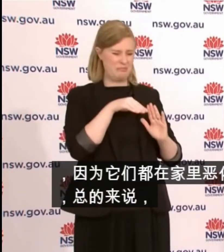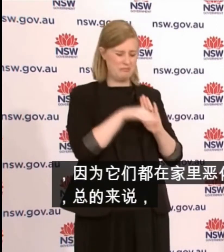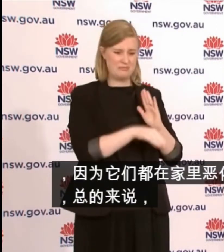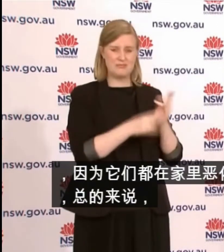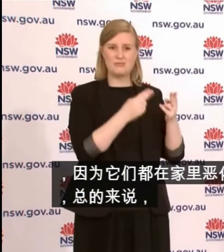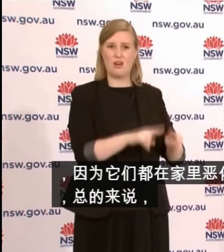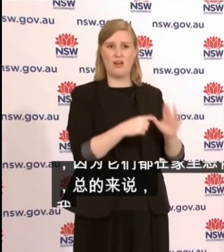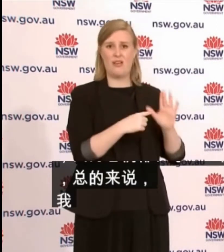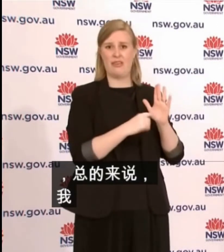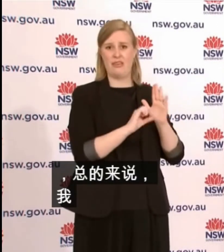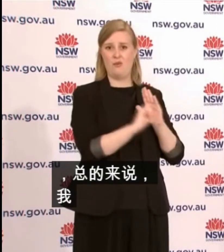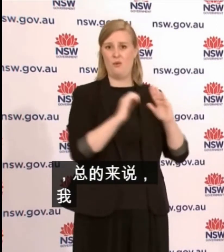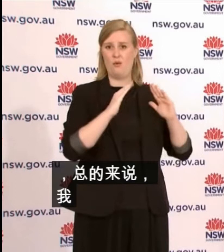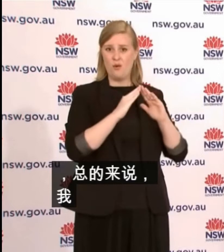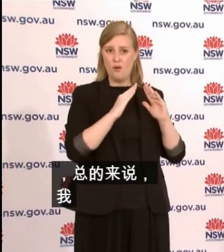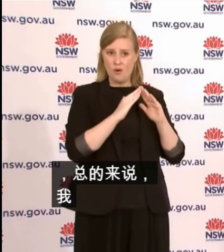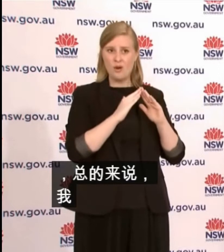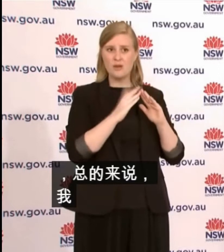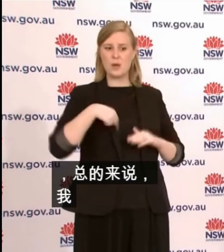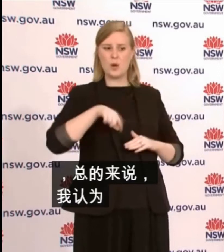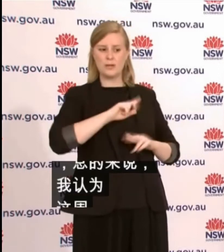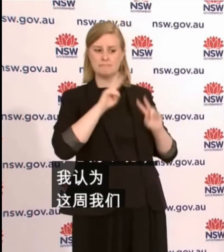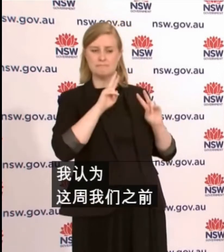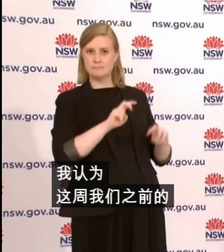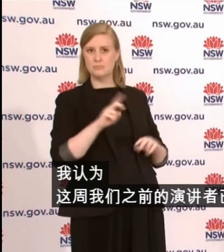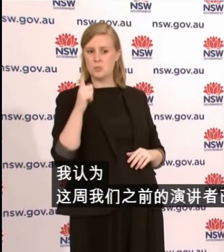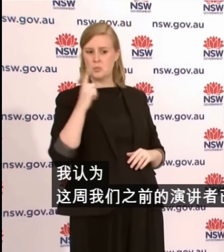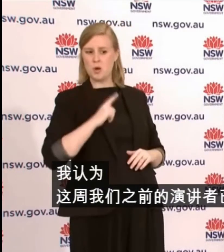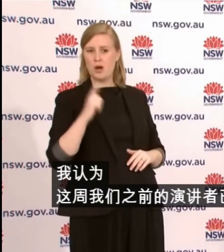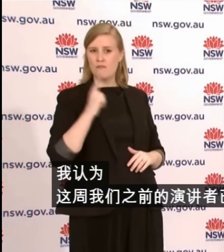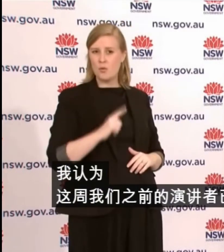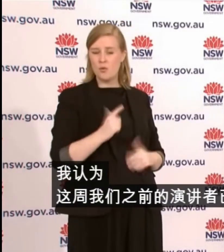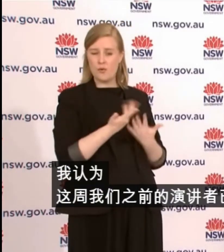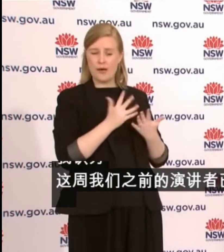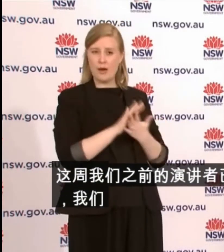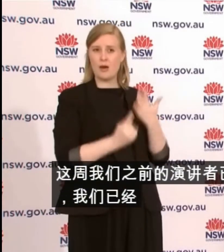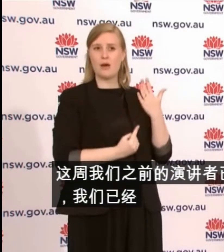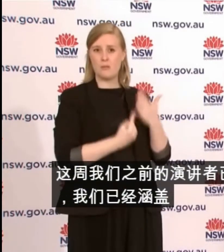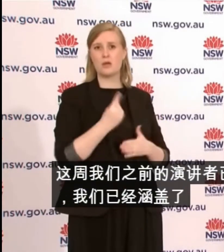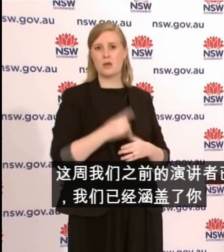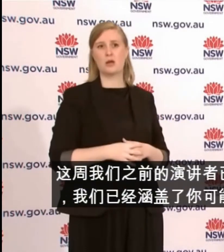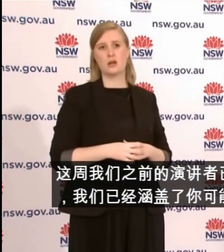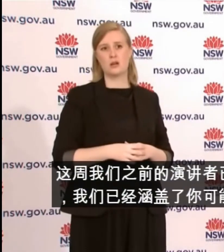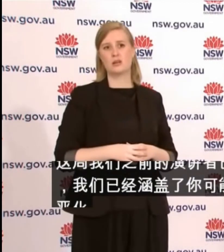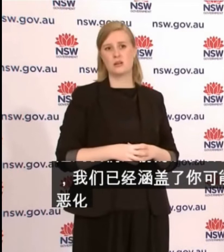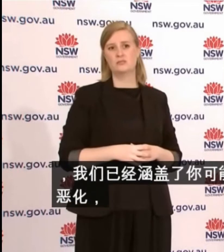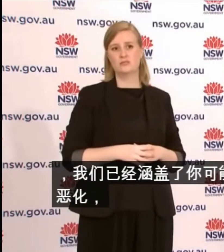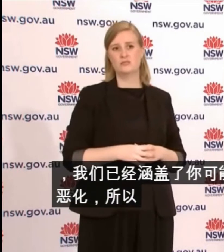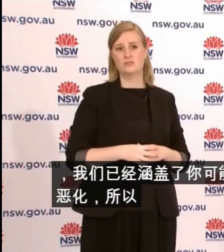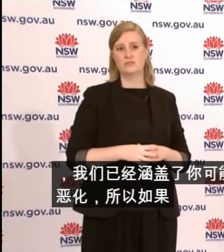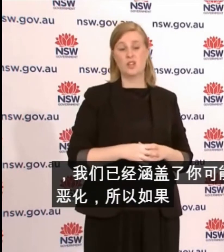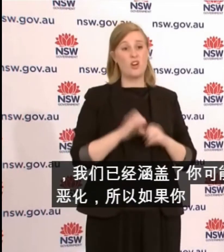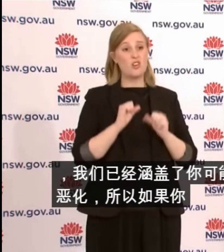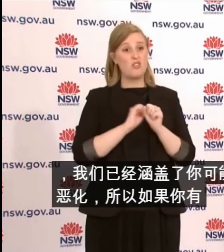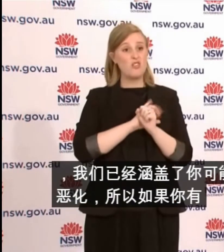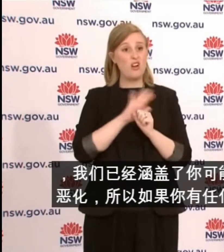in general, I think this has been highlighted by our previous speakers this week, that with COVID you can deteriorate.